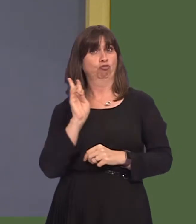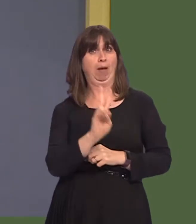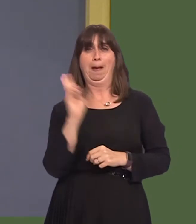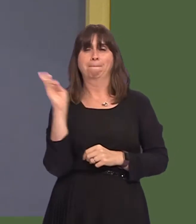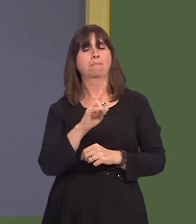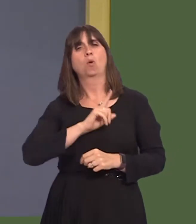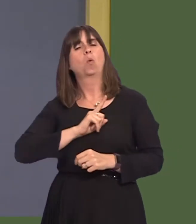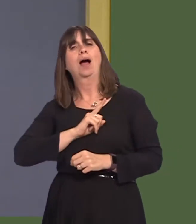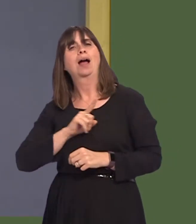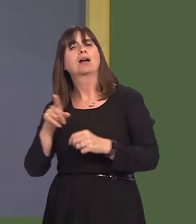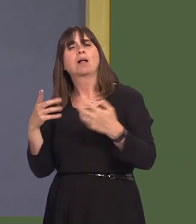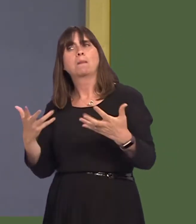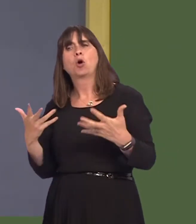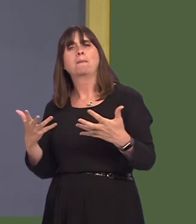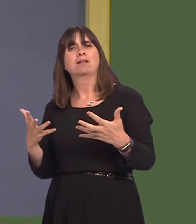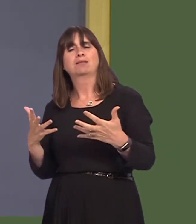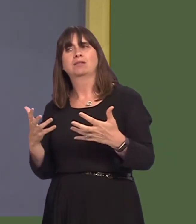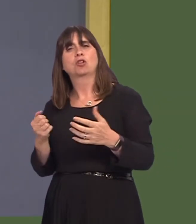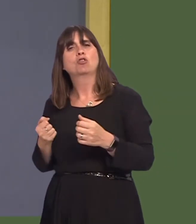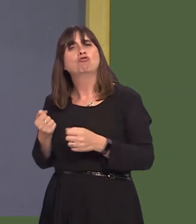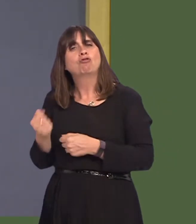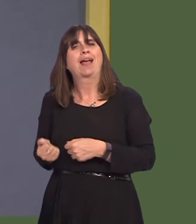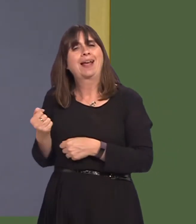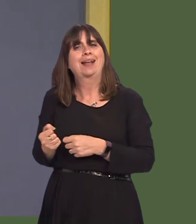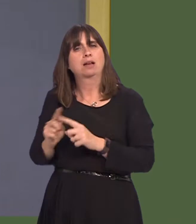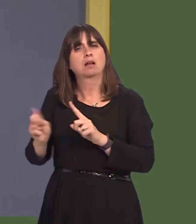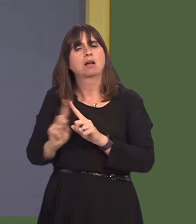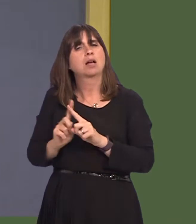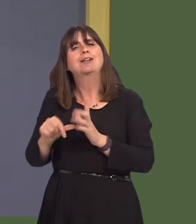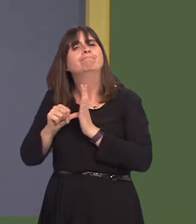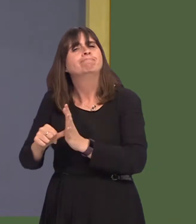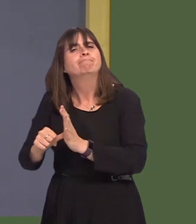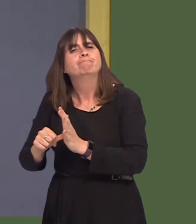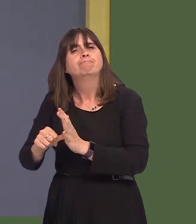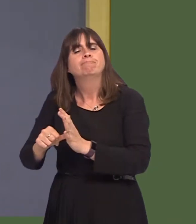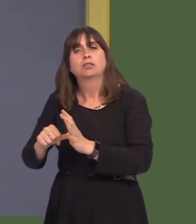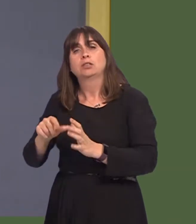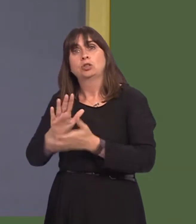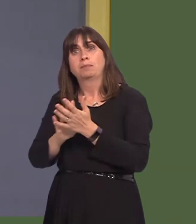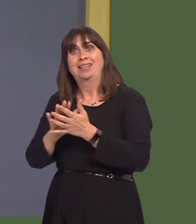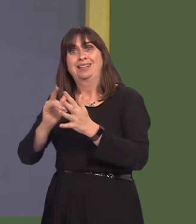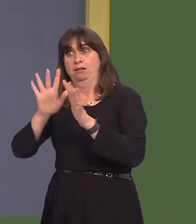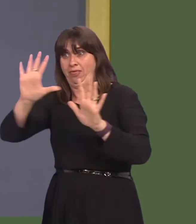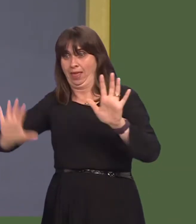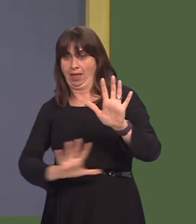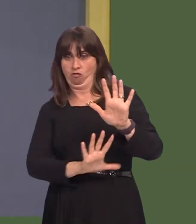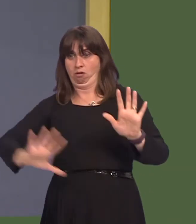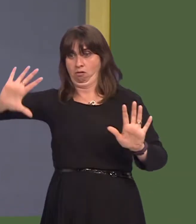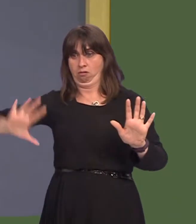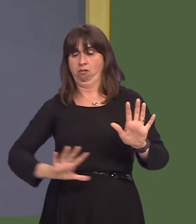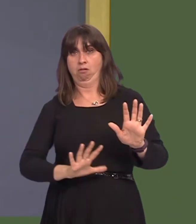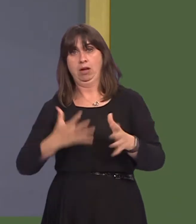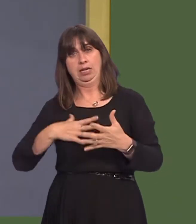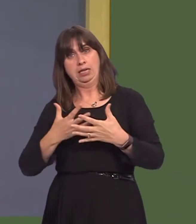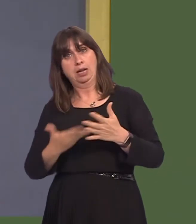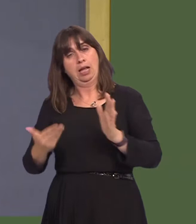from upgrading of existing suburban rail lines. And additionally, what discussions has the Government had with